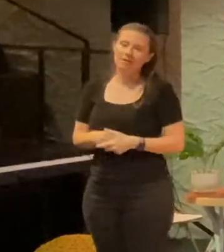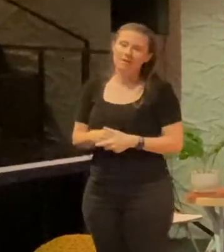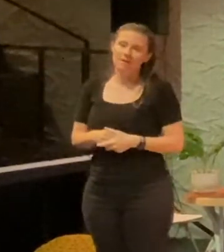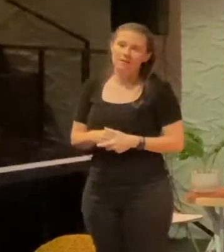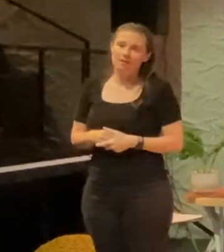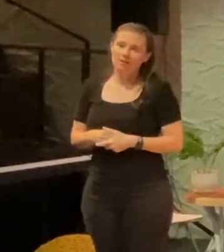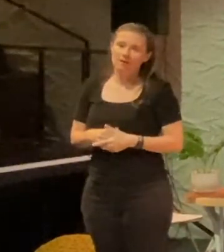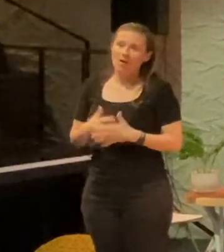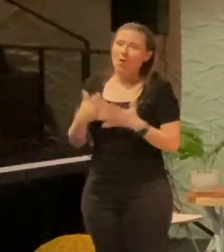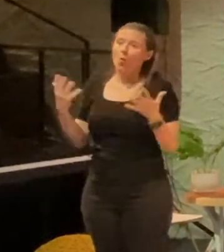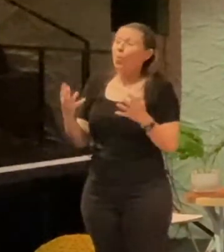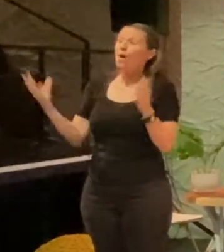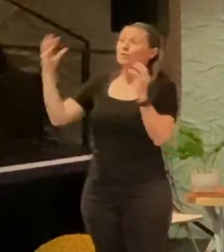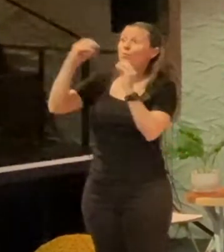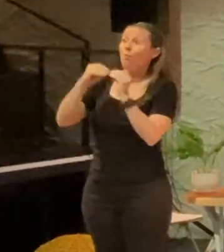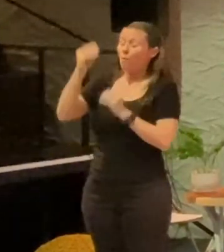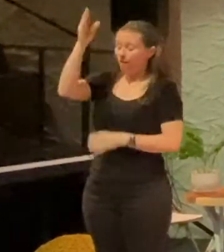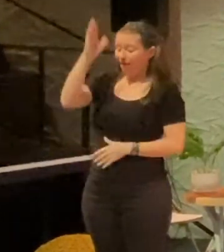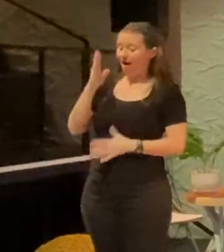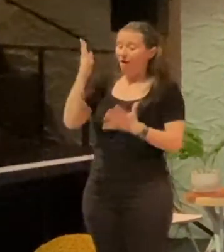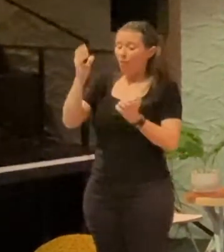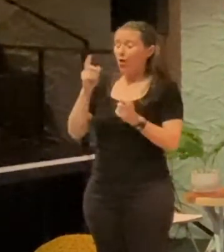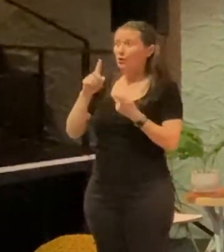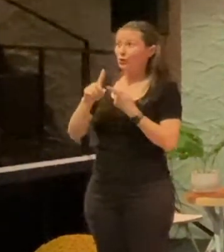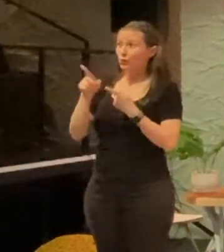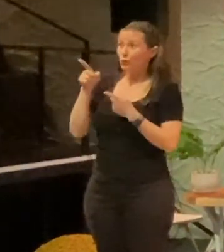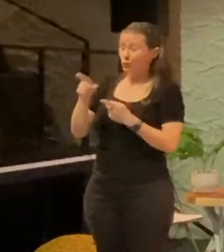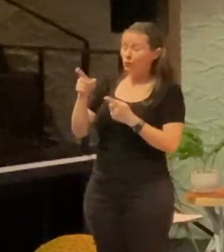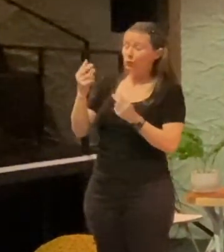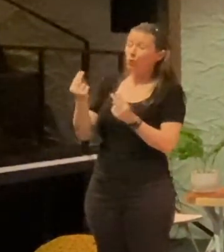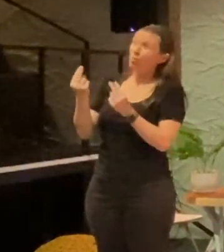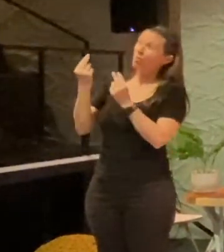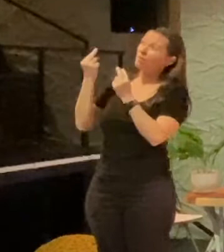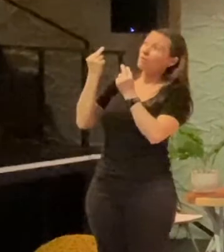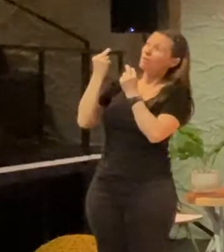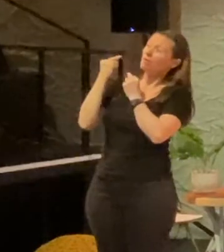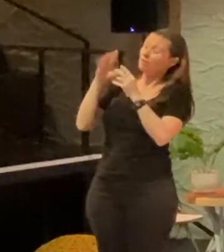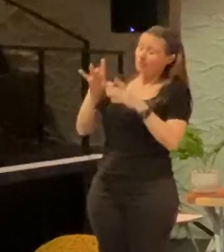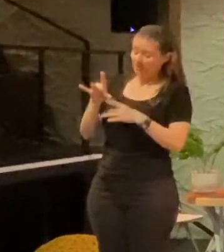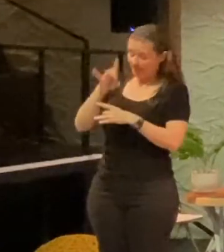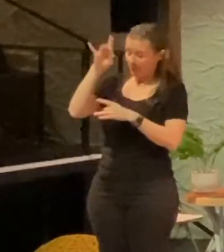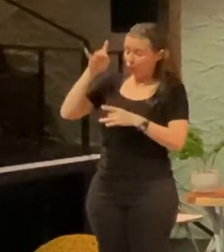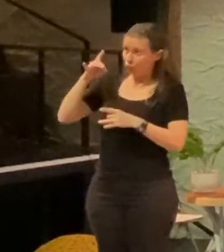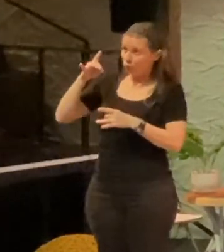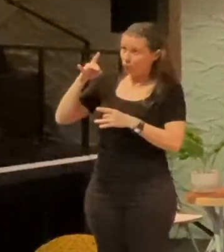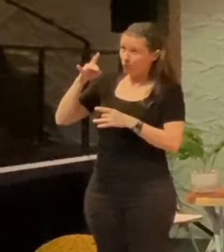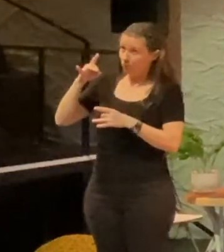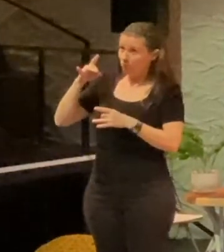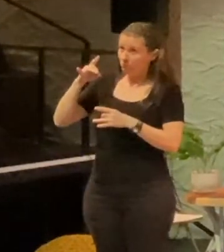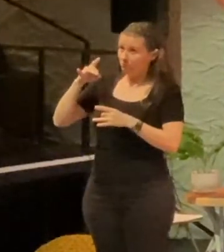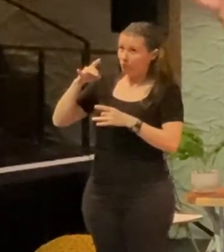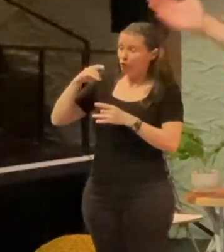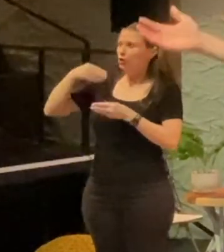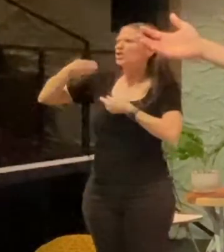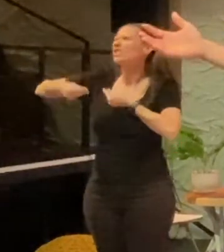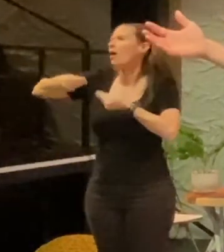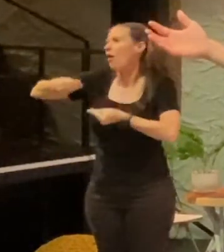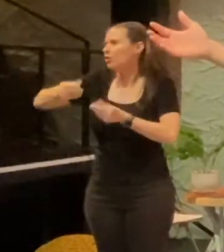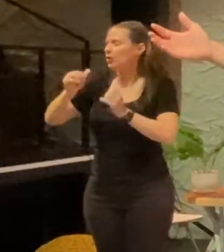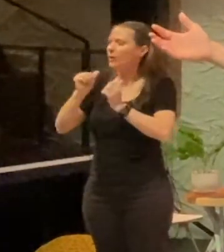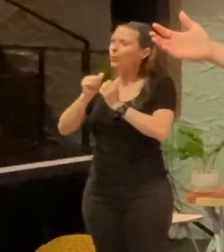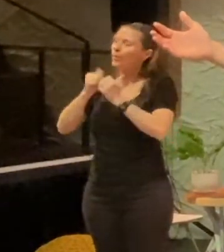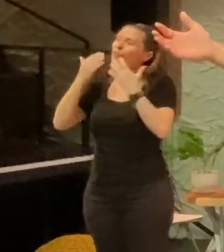And what's more is that God wants you actually to look back on your spiritual genealogy, for whatever that is, with